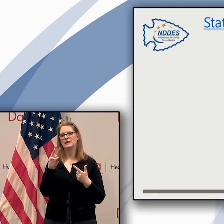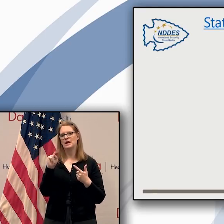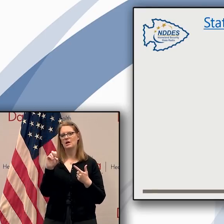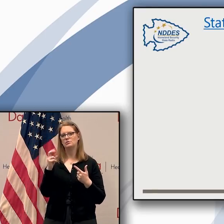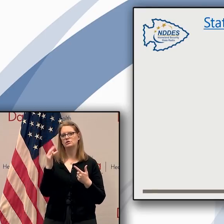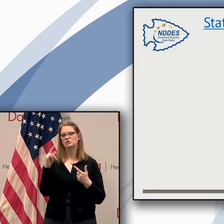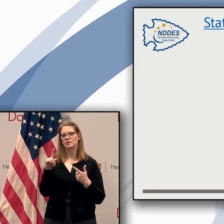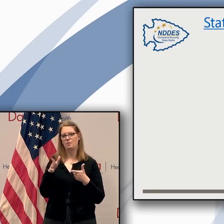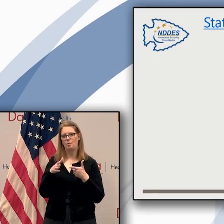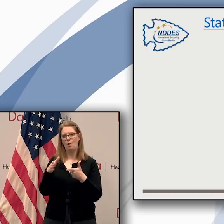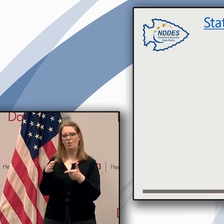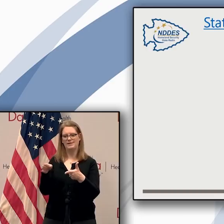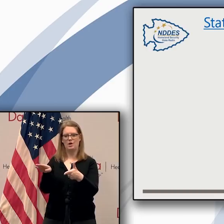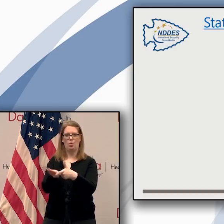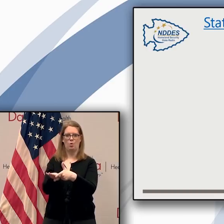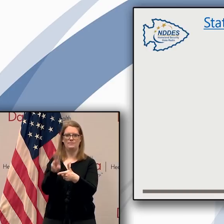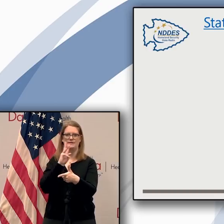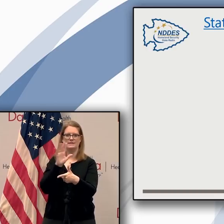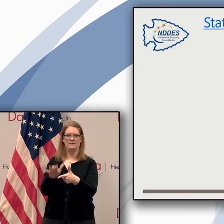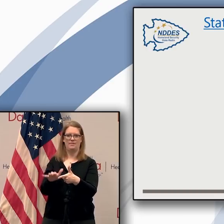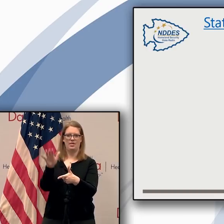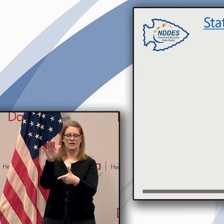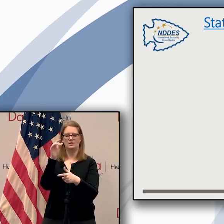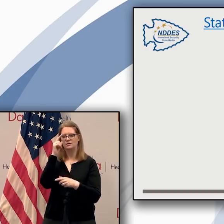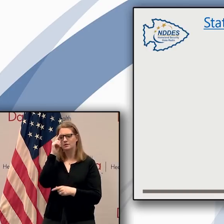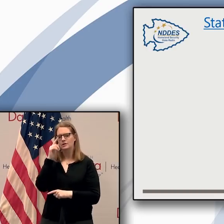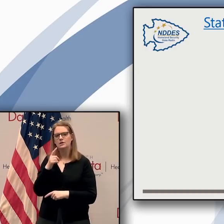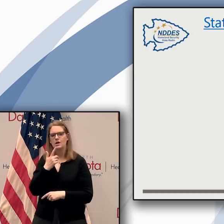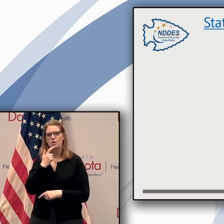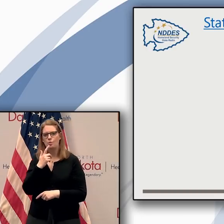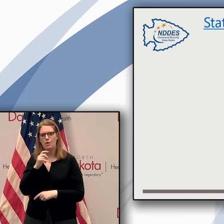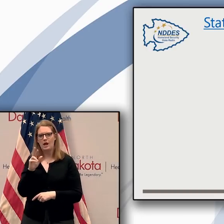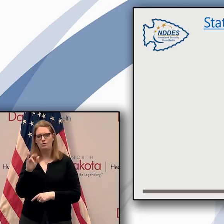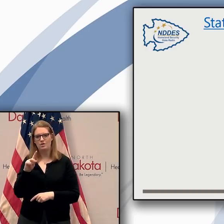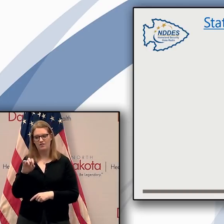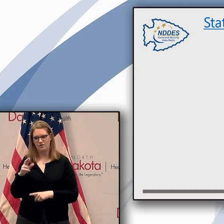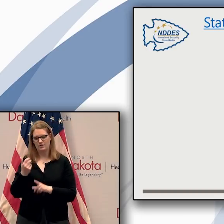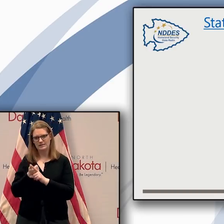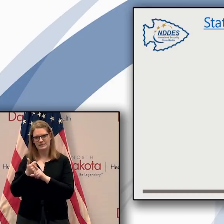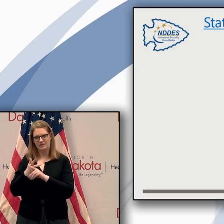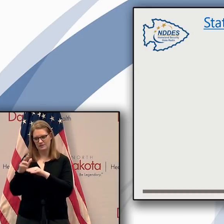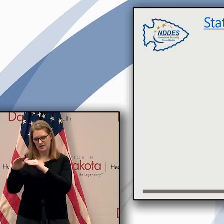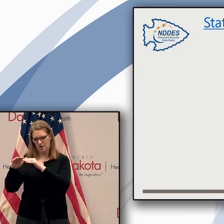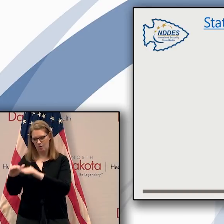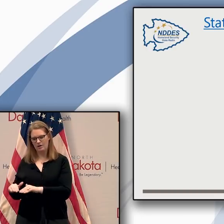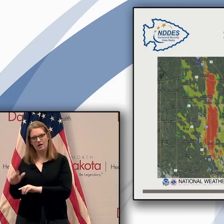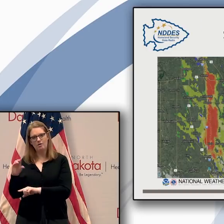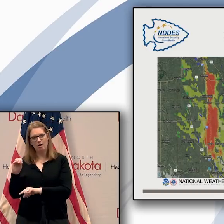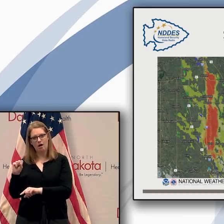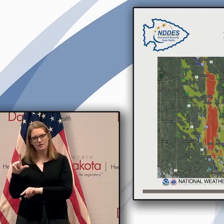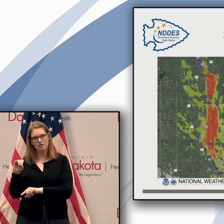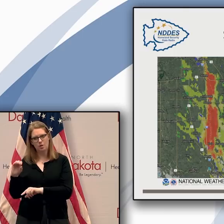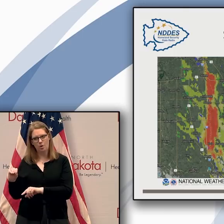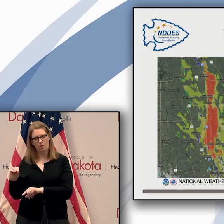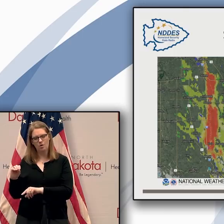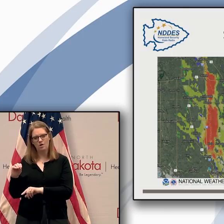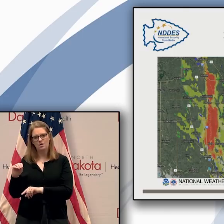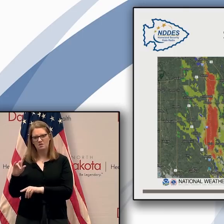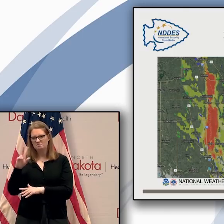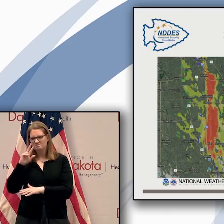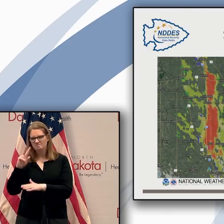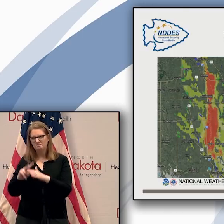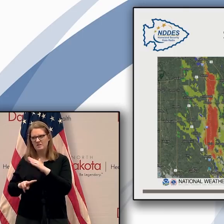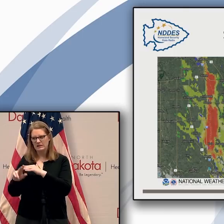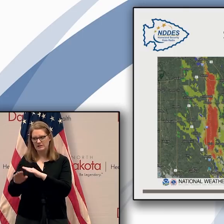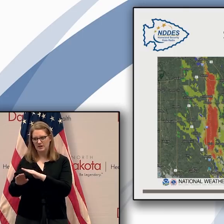well. Some good news, the Red River is now falling at Oslo. It is expected to crest, I